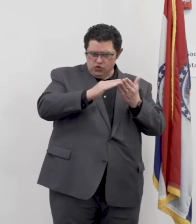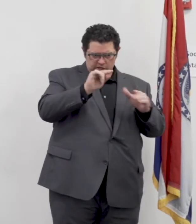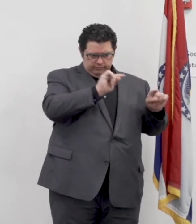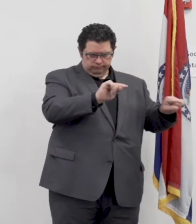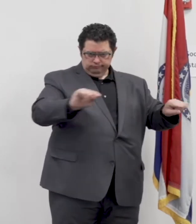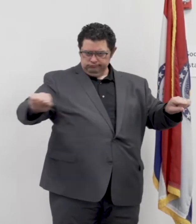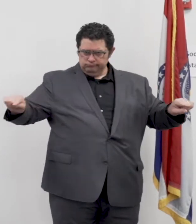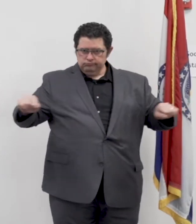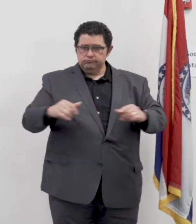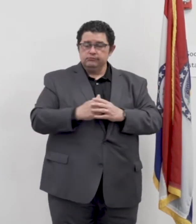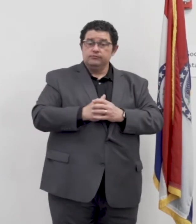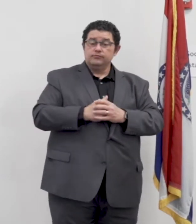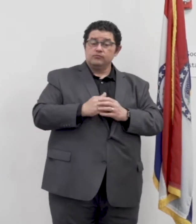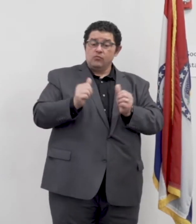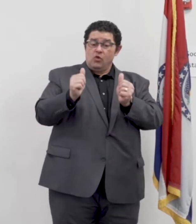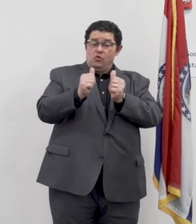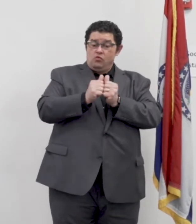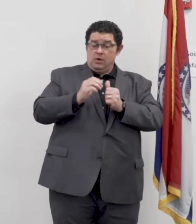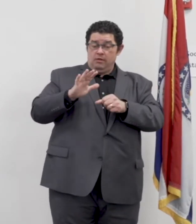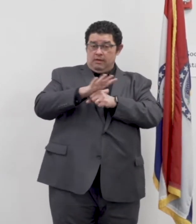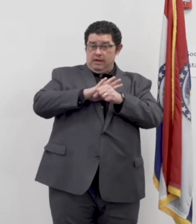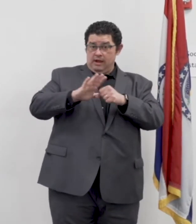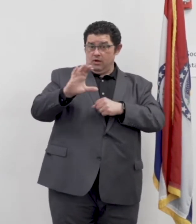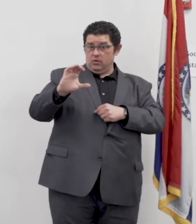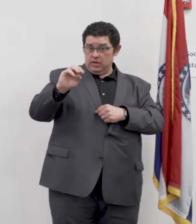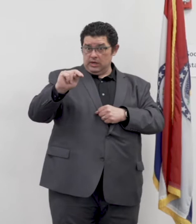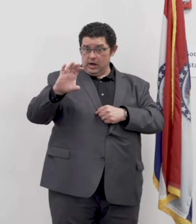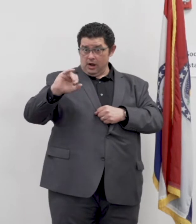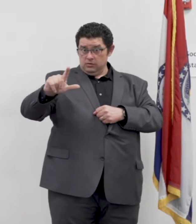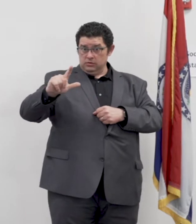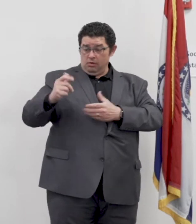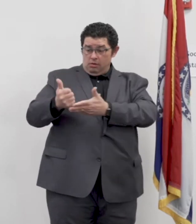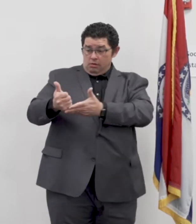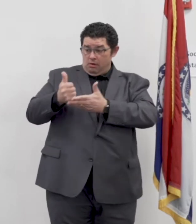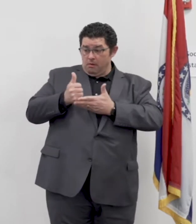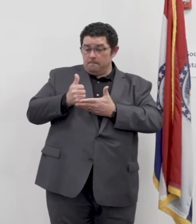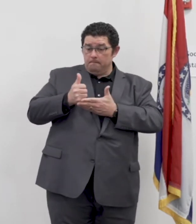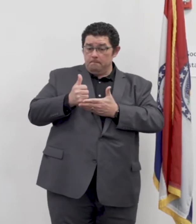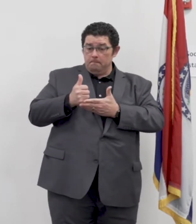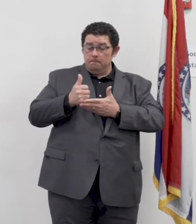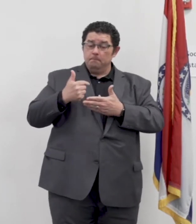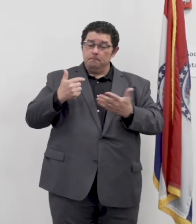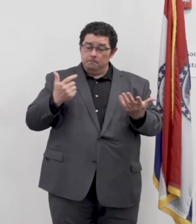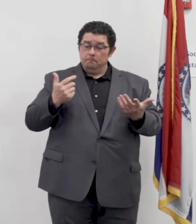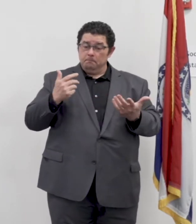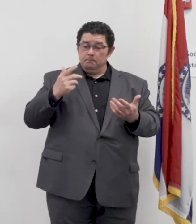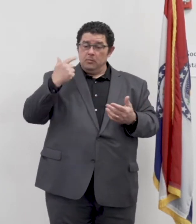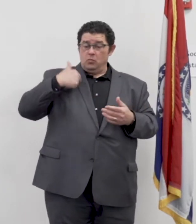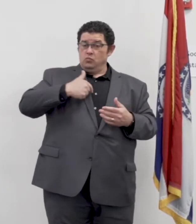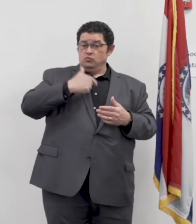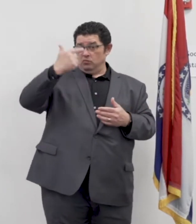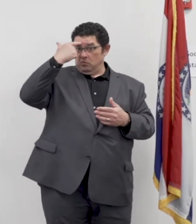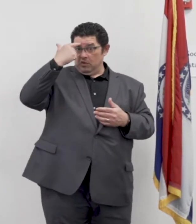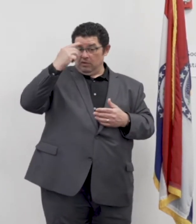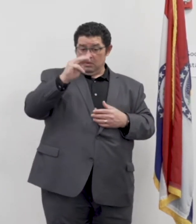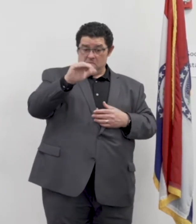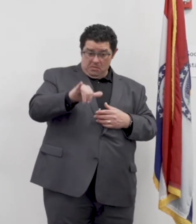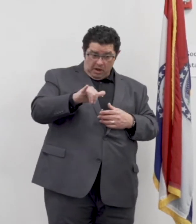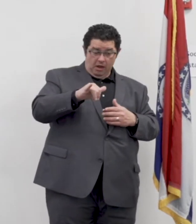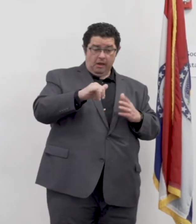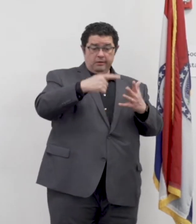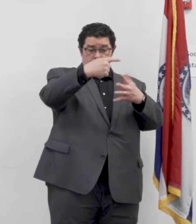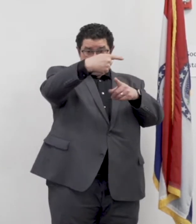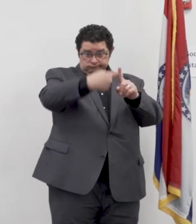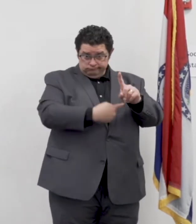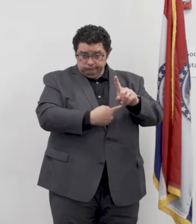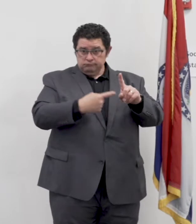With the County Council's help, we believe that we can move over the month of May, by June 1st, be in process of